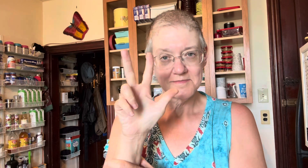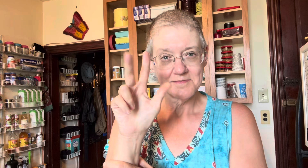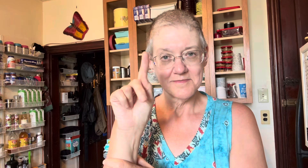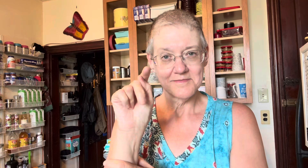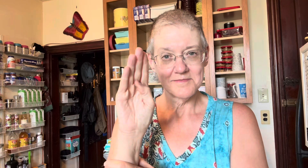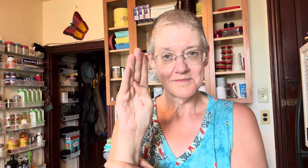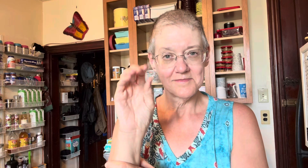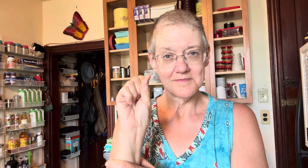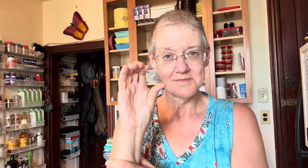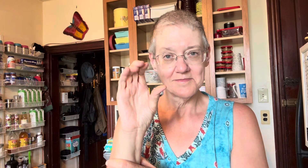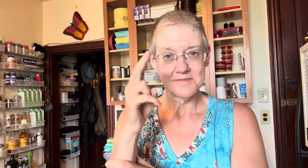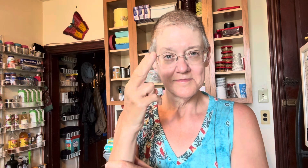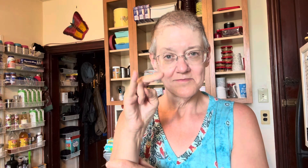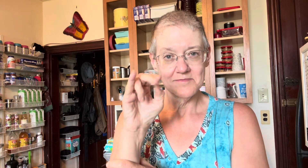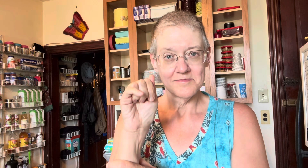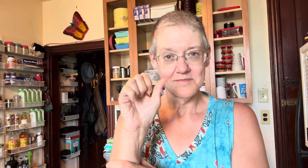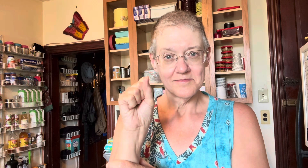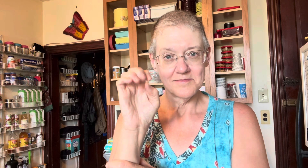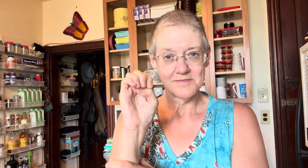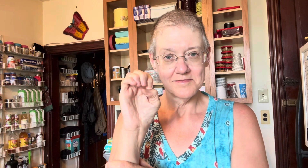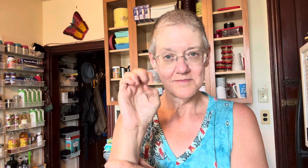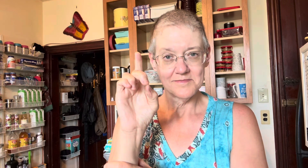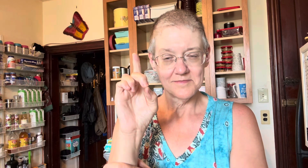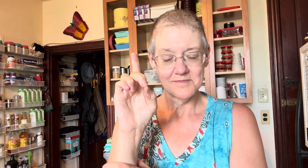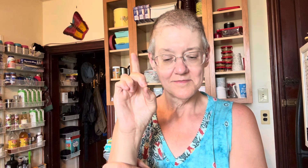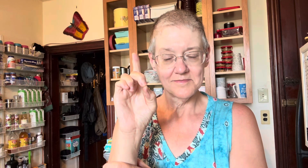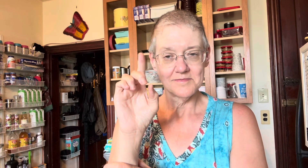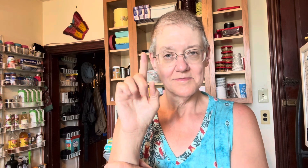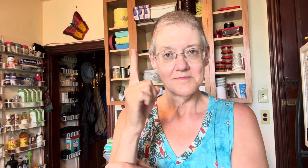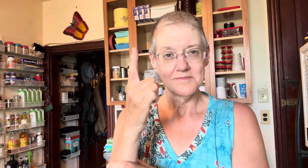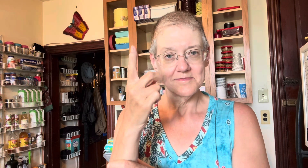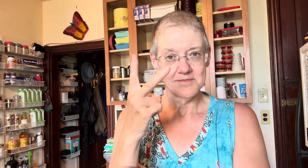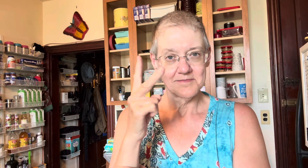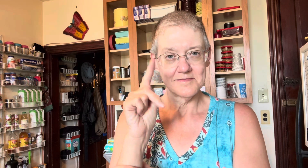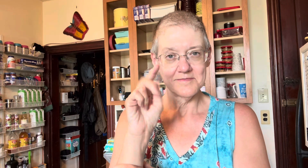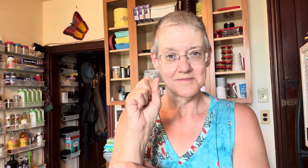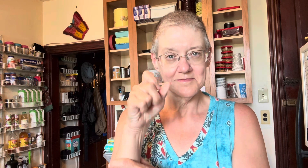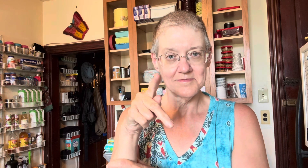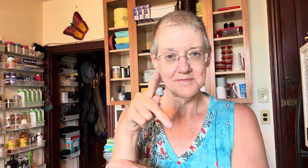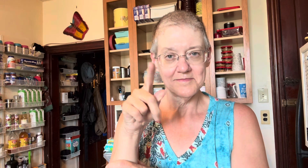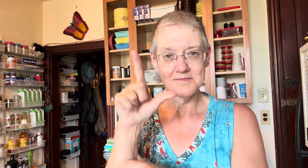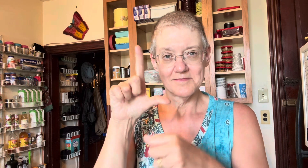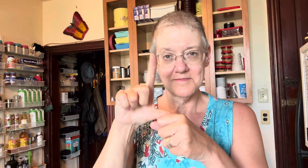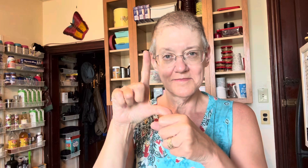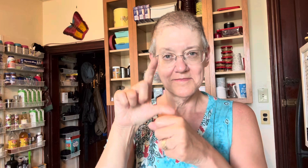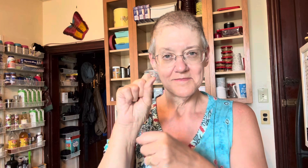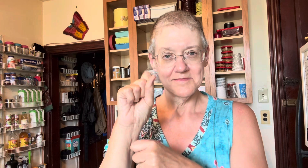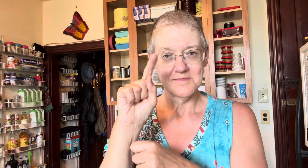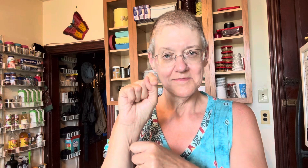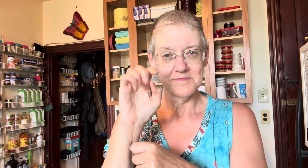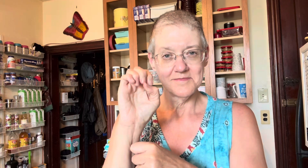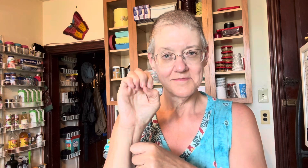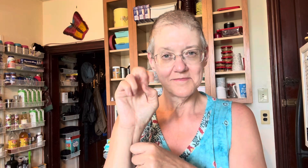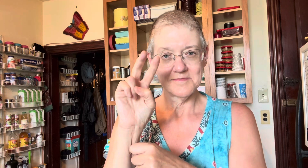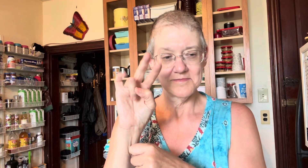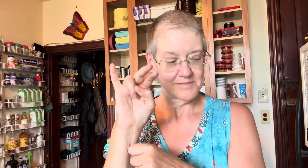with half a cup of water and 3 tablespoons of chia seeds, along with half a teaspoon of